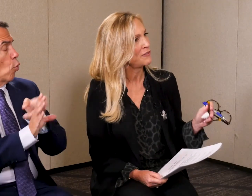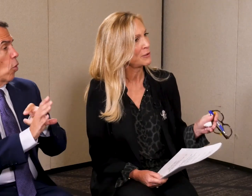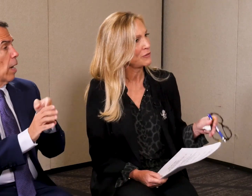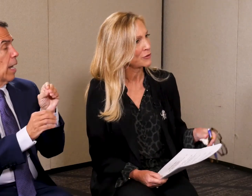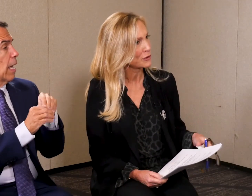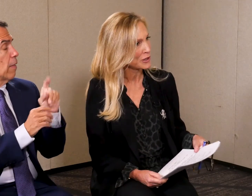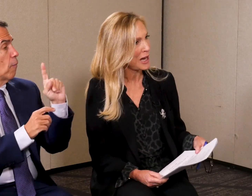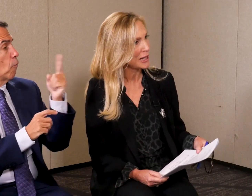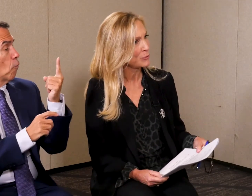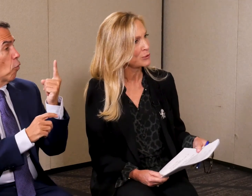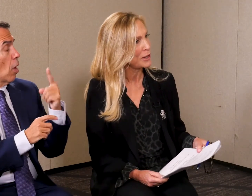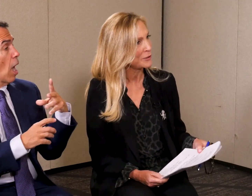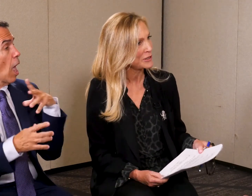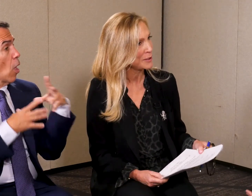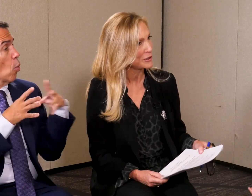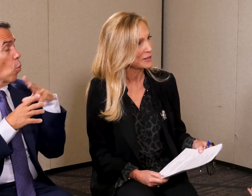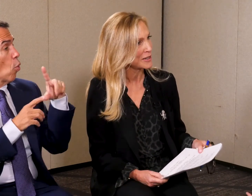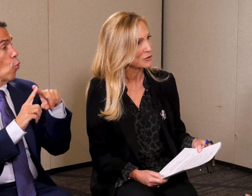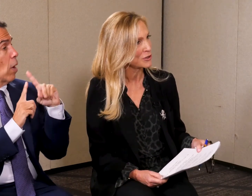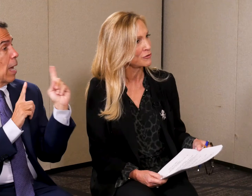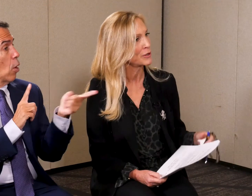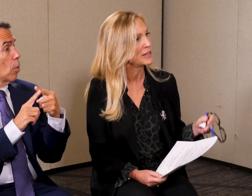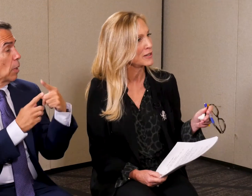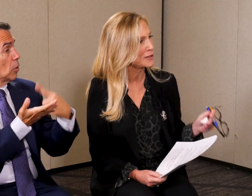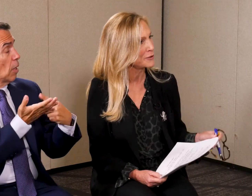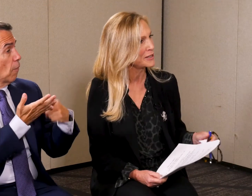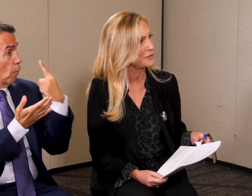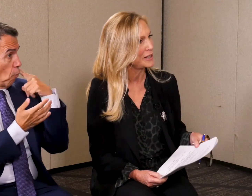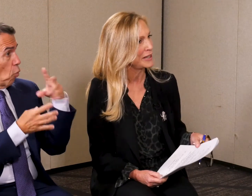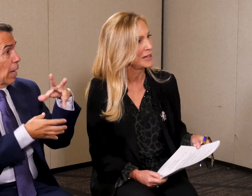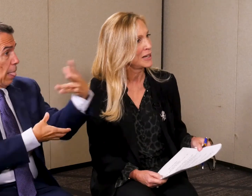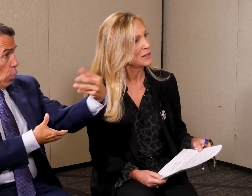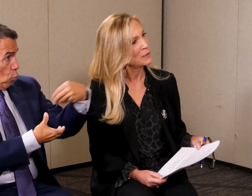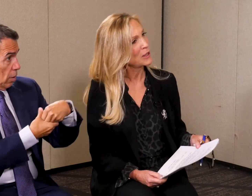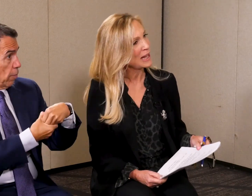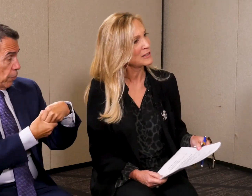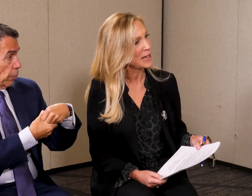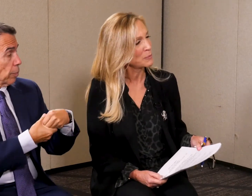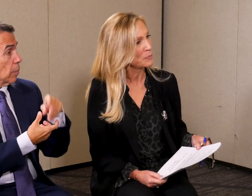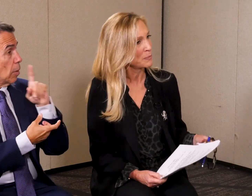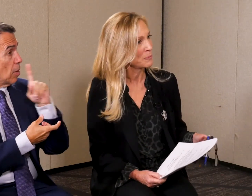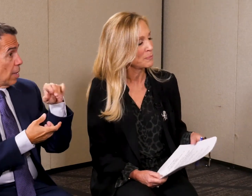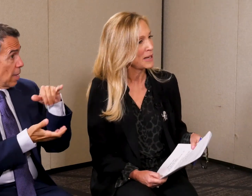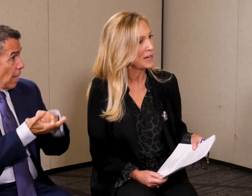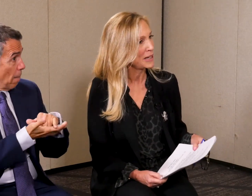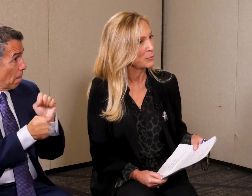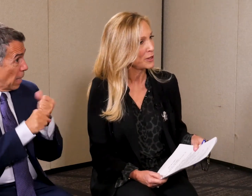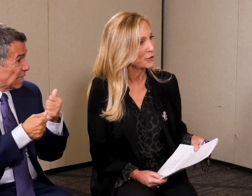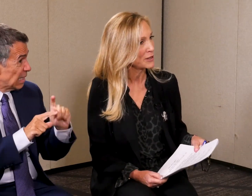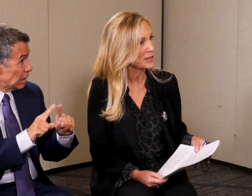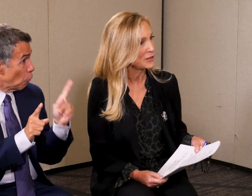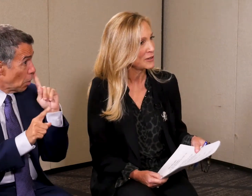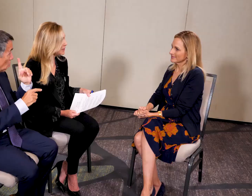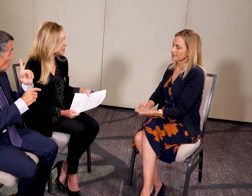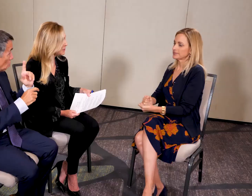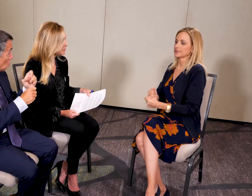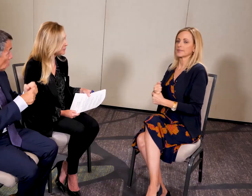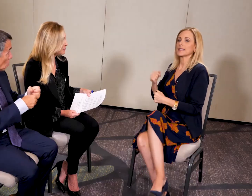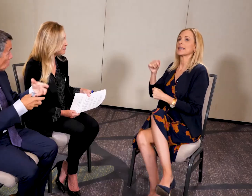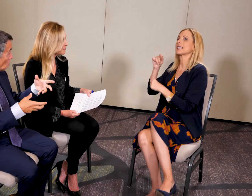very first Hollywood Roundtable discussion for inclusivity. Has that made any progress into